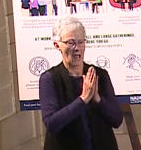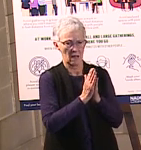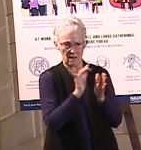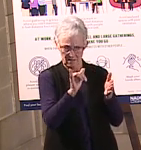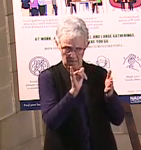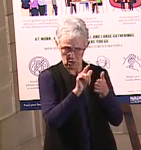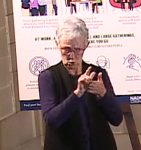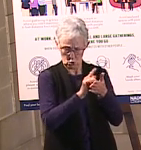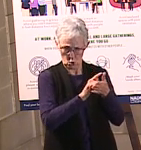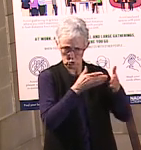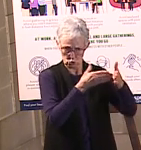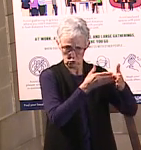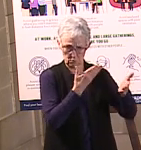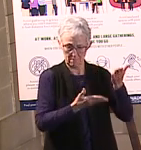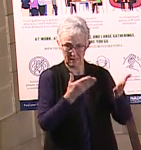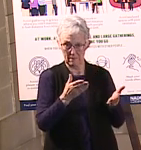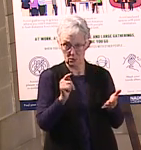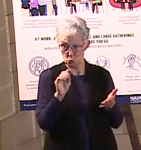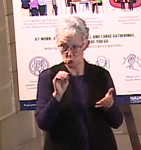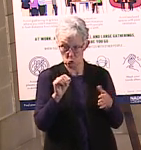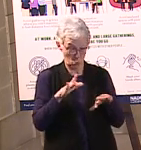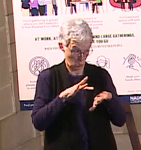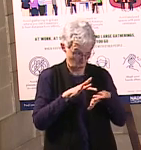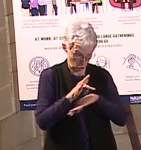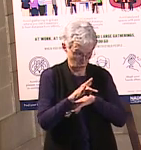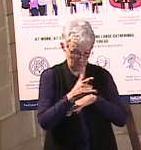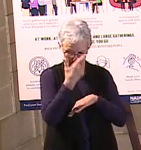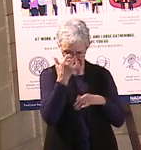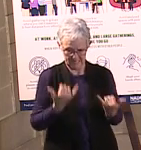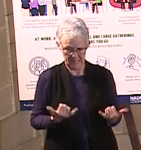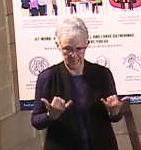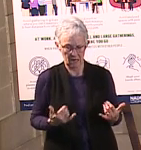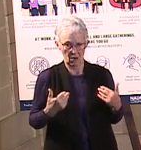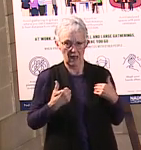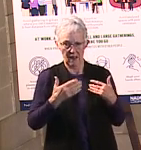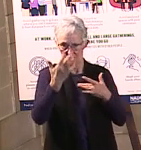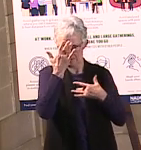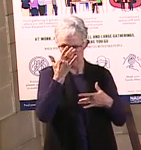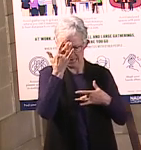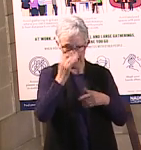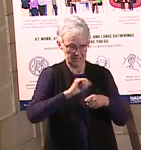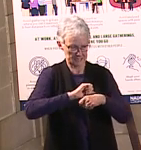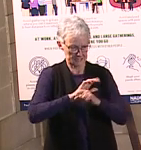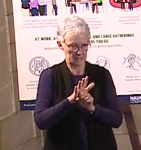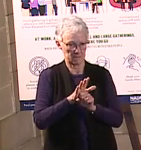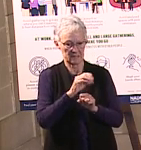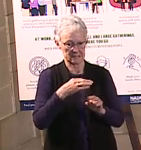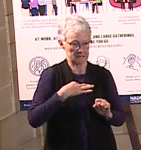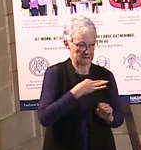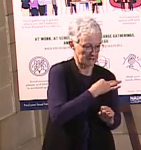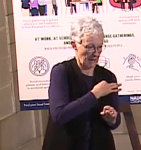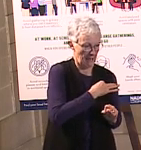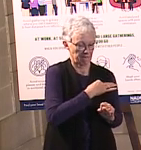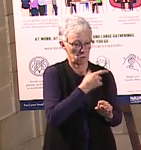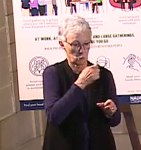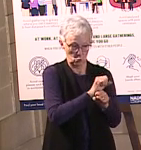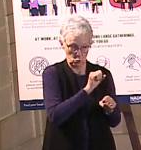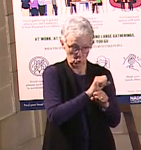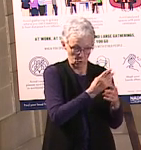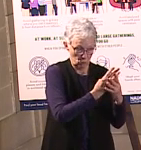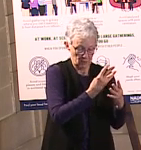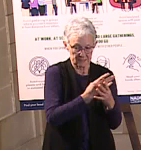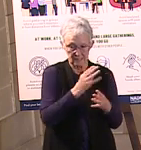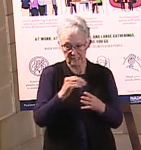maybe premature because you've got the pandemic now, and staff and inmates are coming down with the virus,